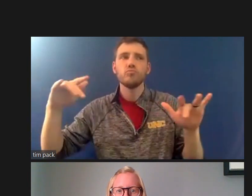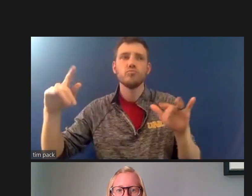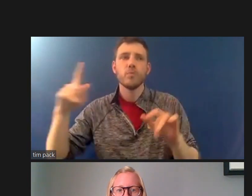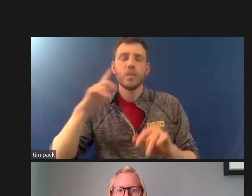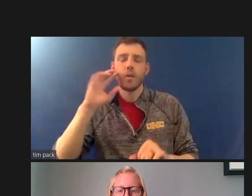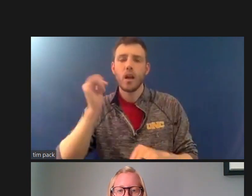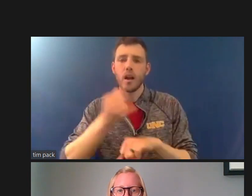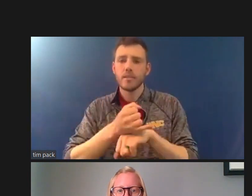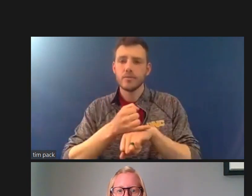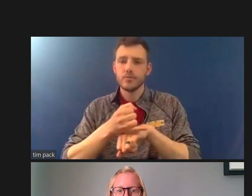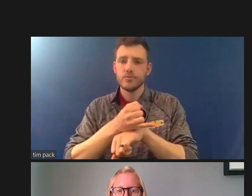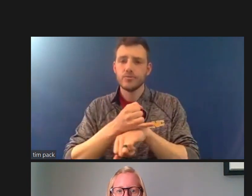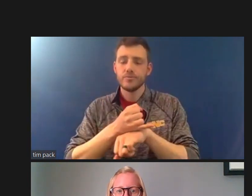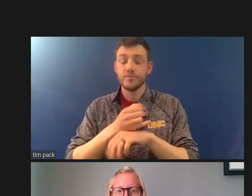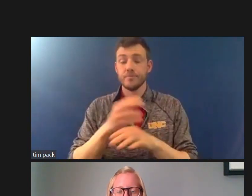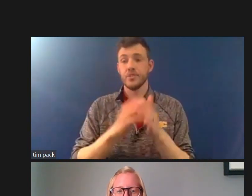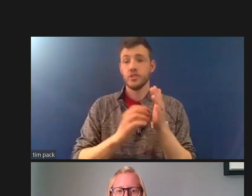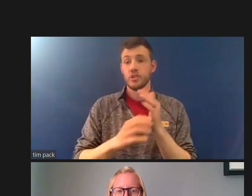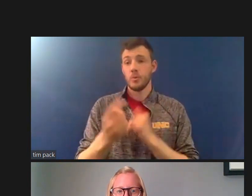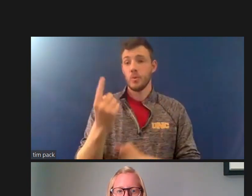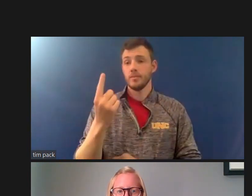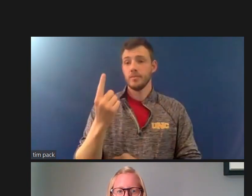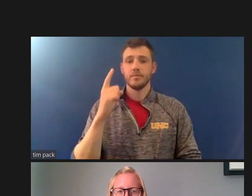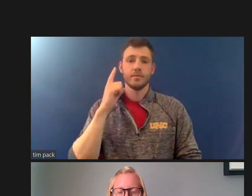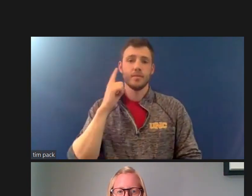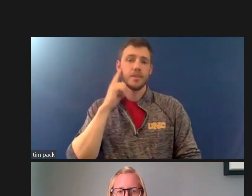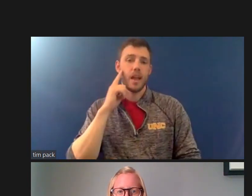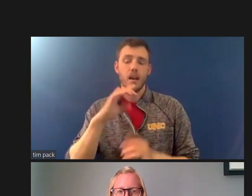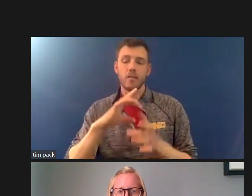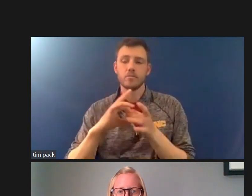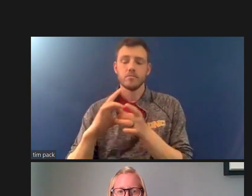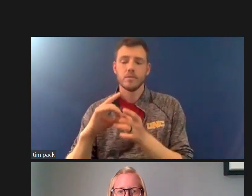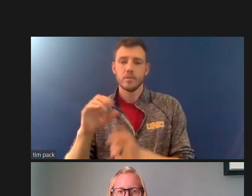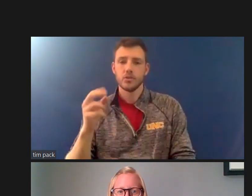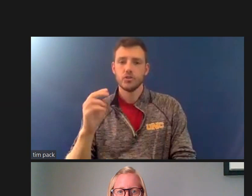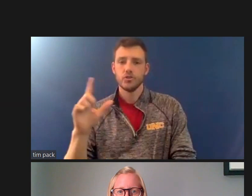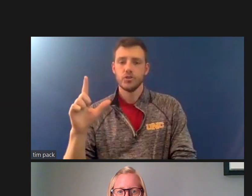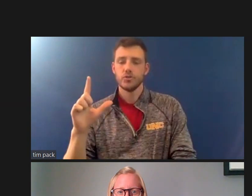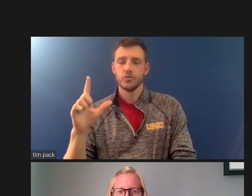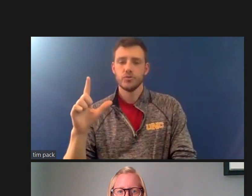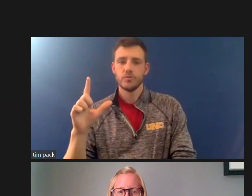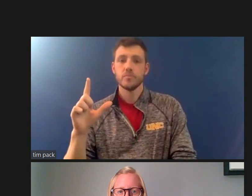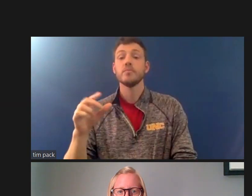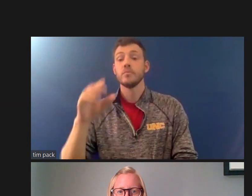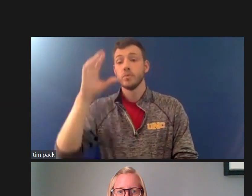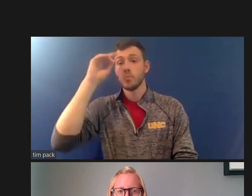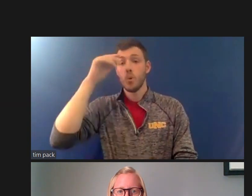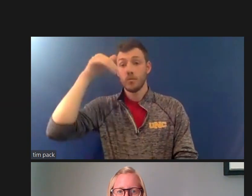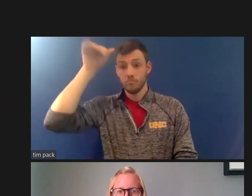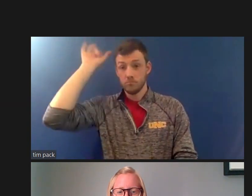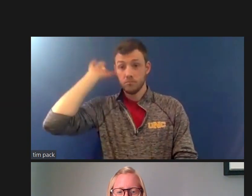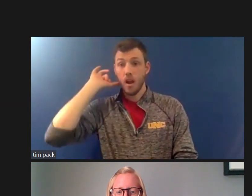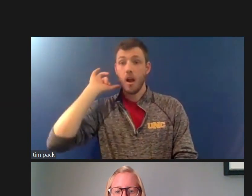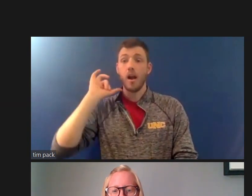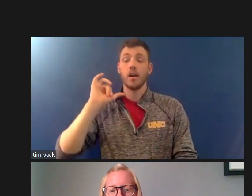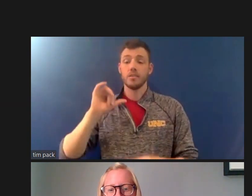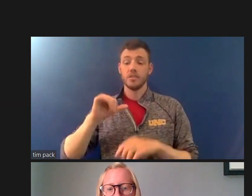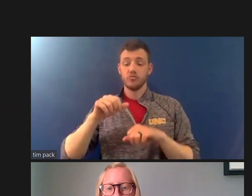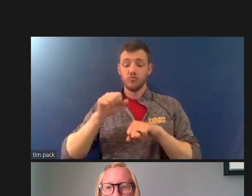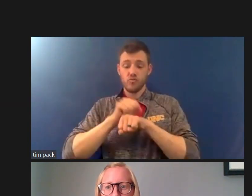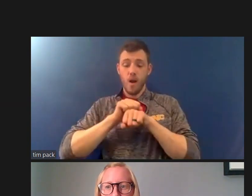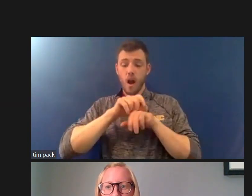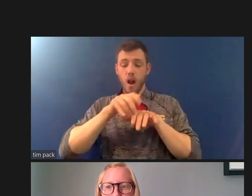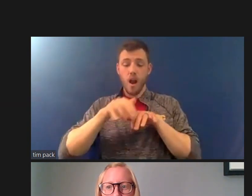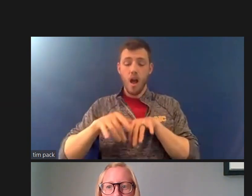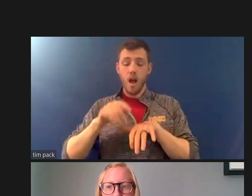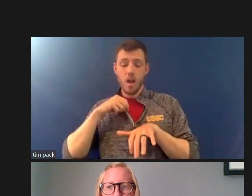Chapter 1, The Sound of the Shell. The boy with fair hair lowered himself down the last few feet of rock and